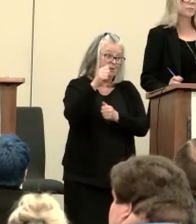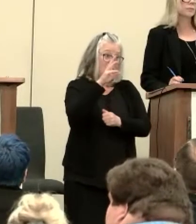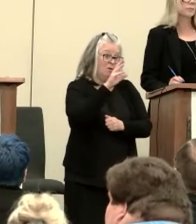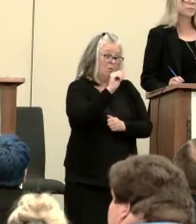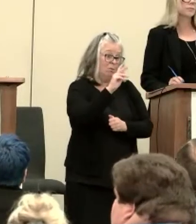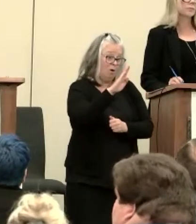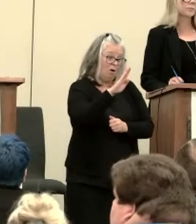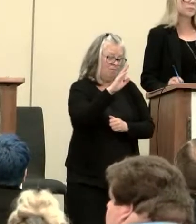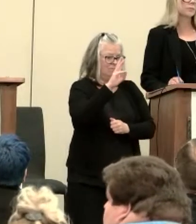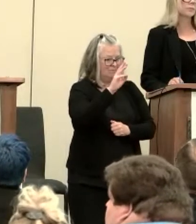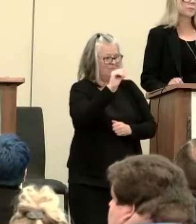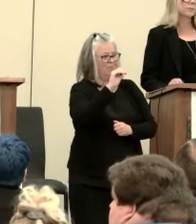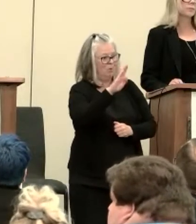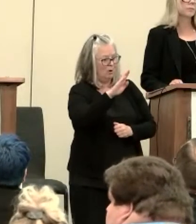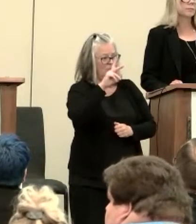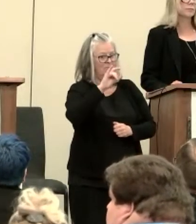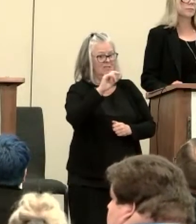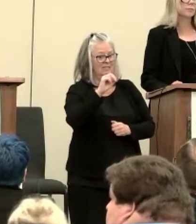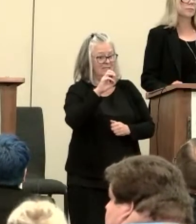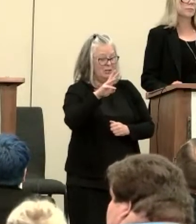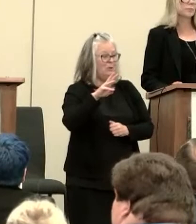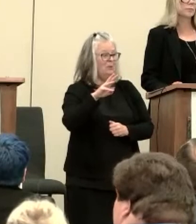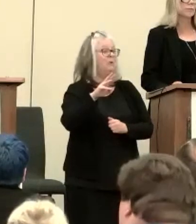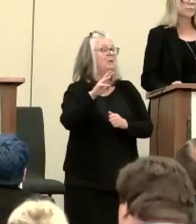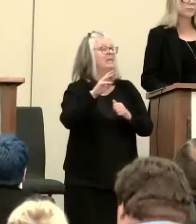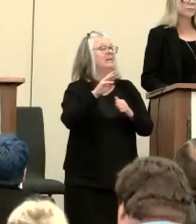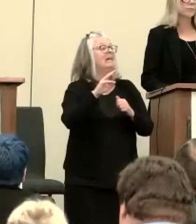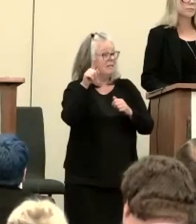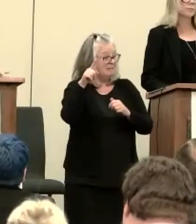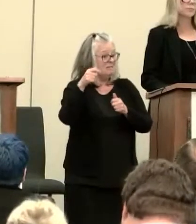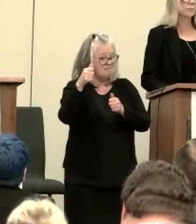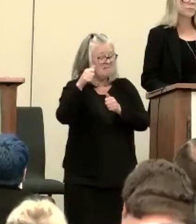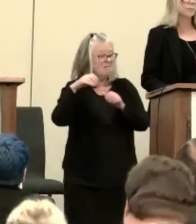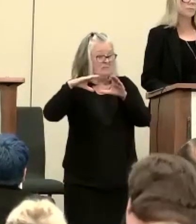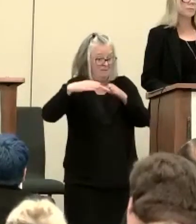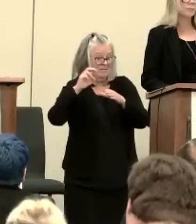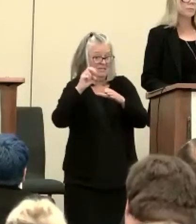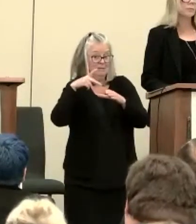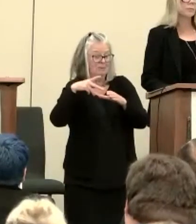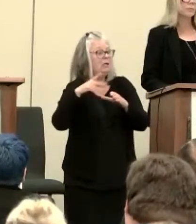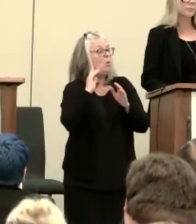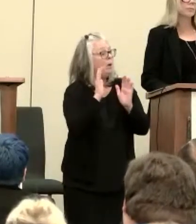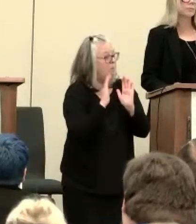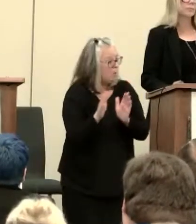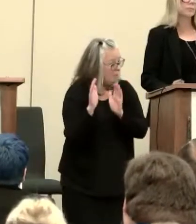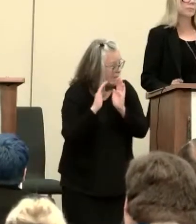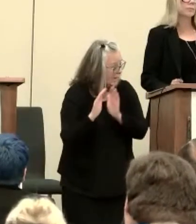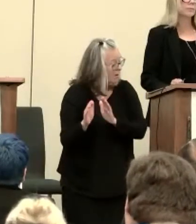administration, provincial government departments and agencies will prepare, update.